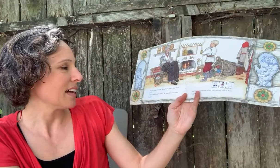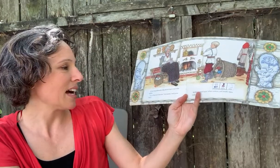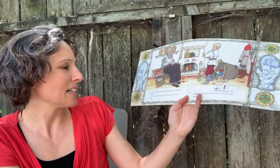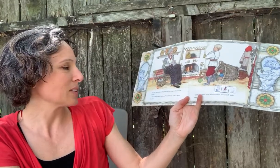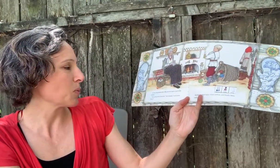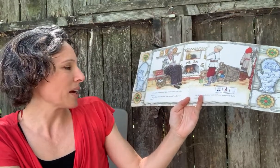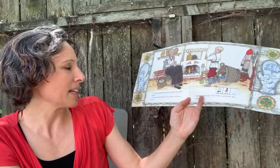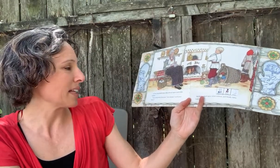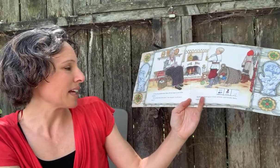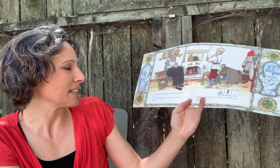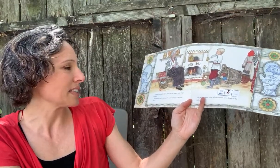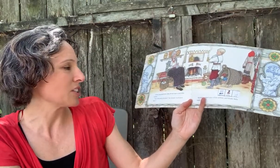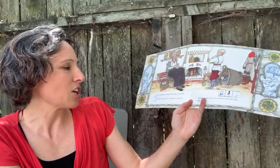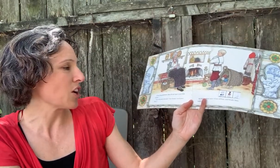As white as snow.